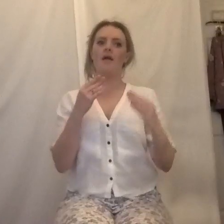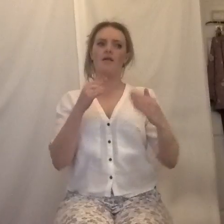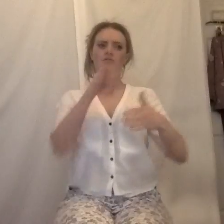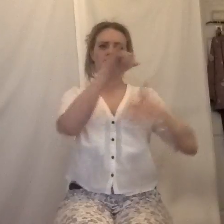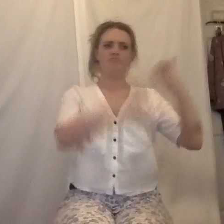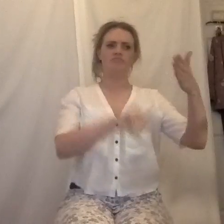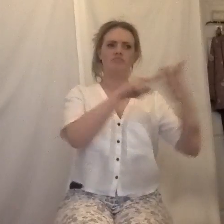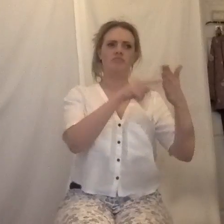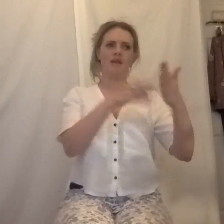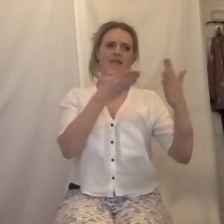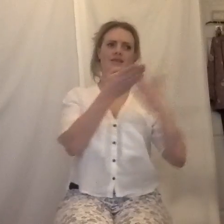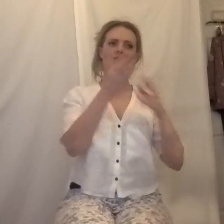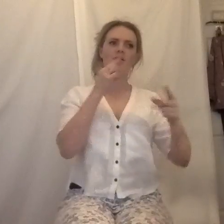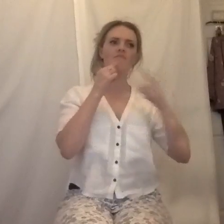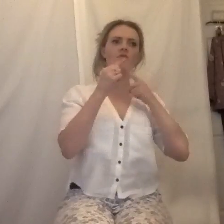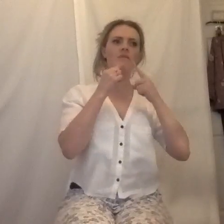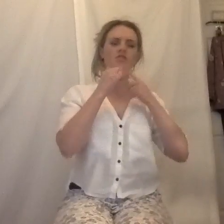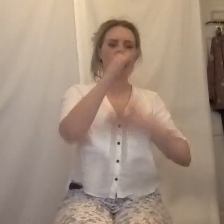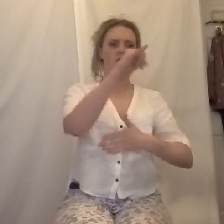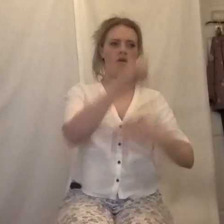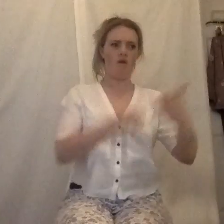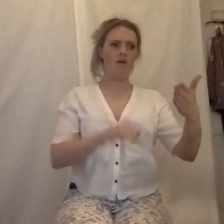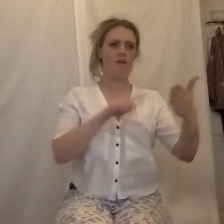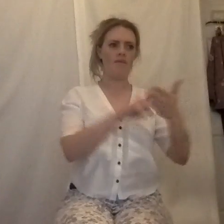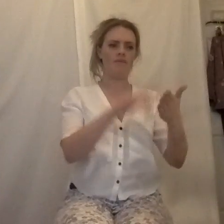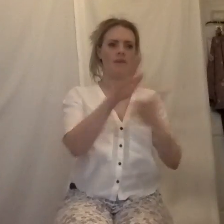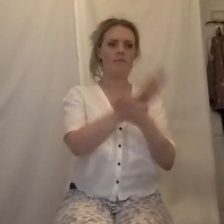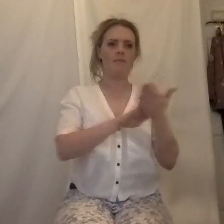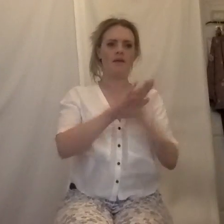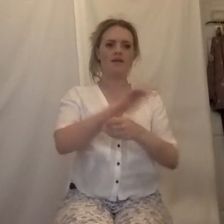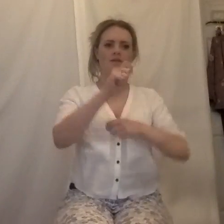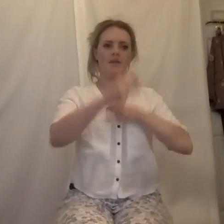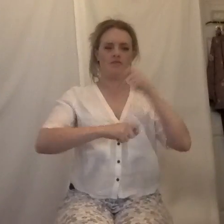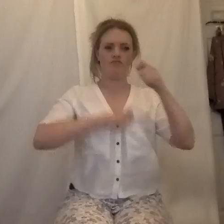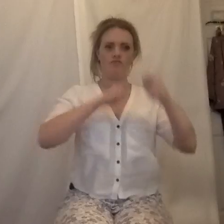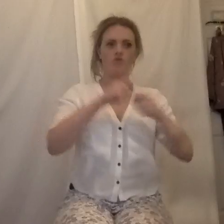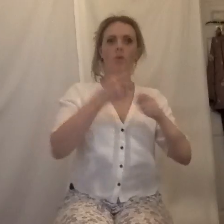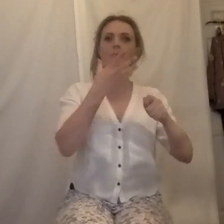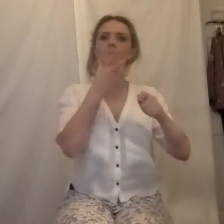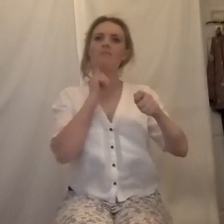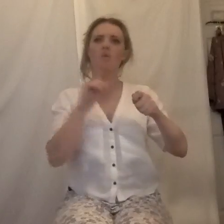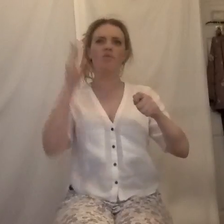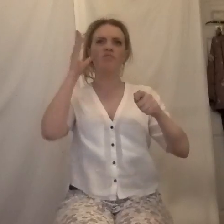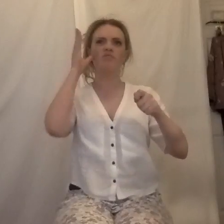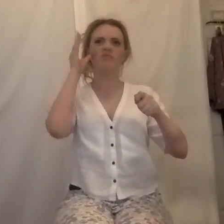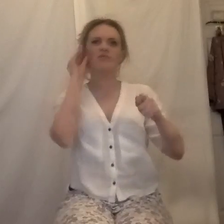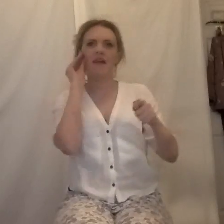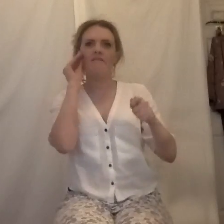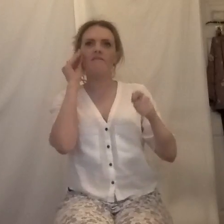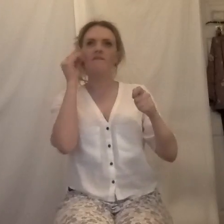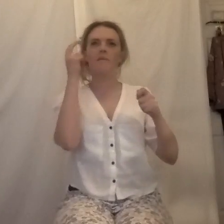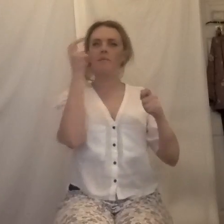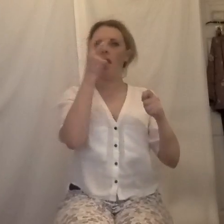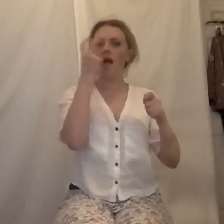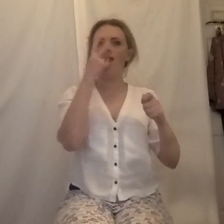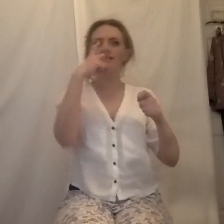that people who have a disability or sensory loss get information they can access and understand, and any communication